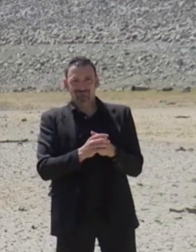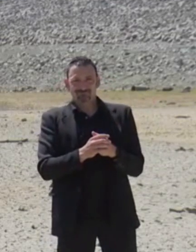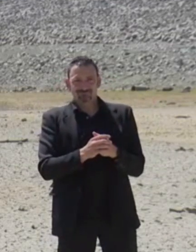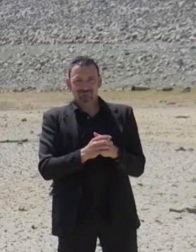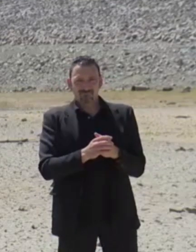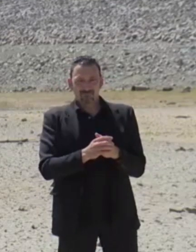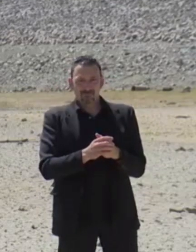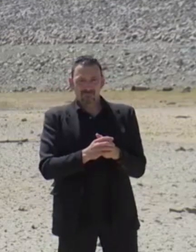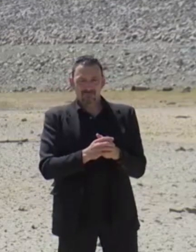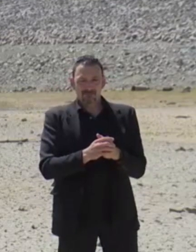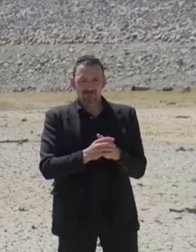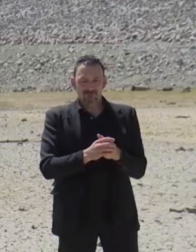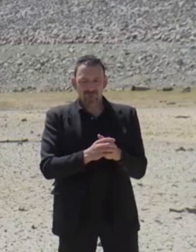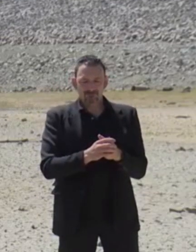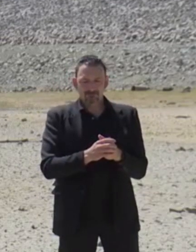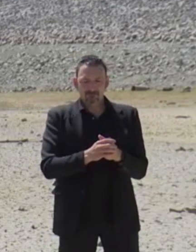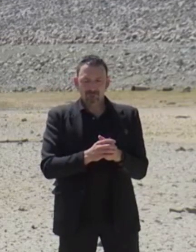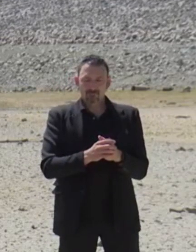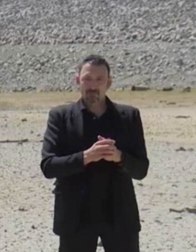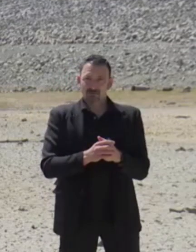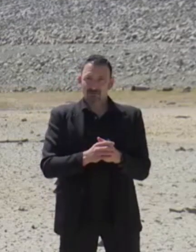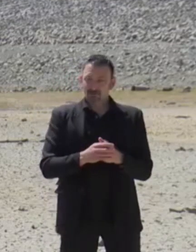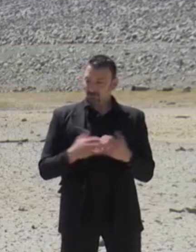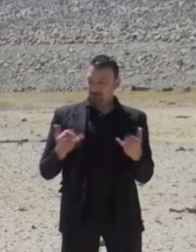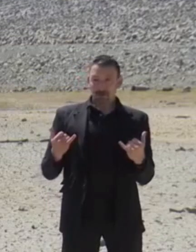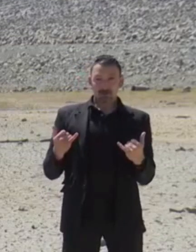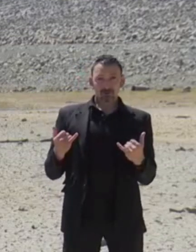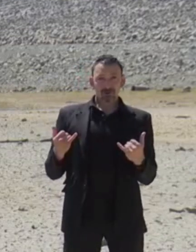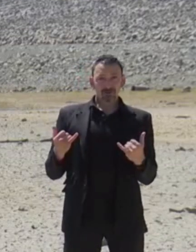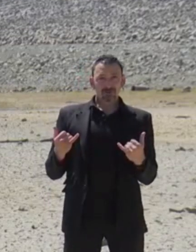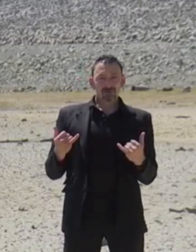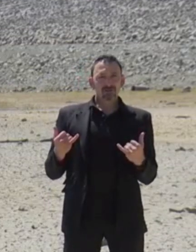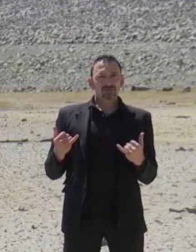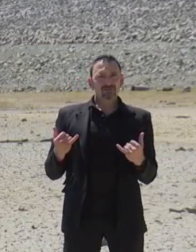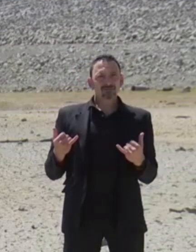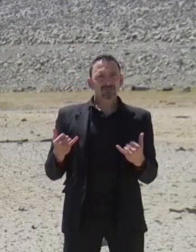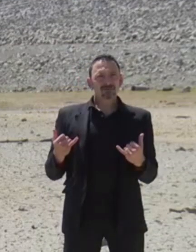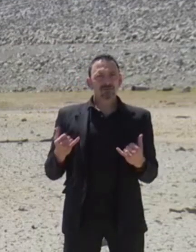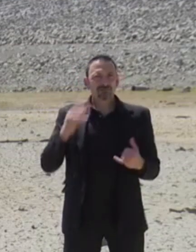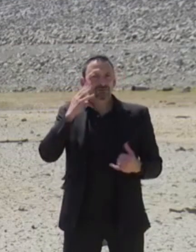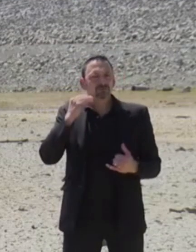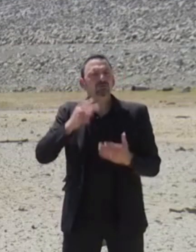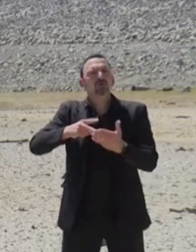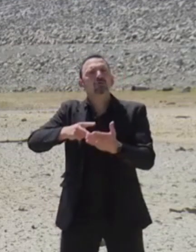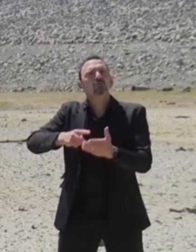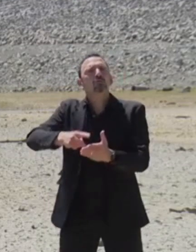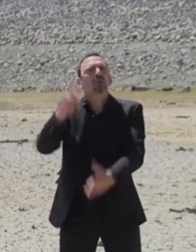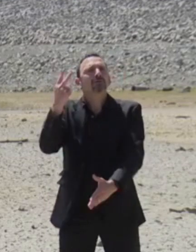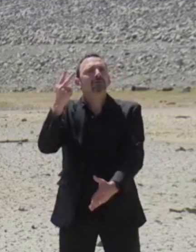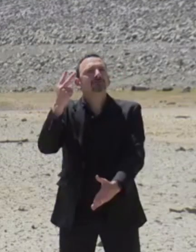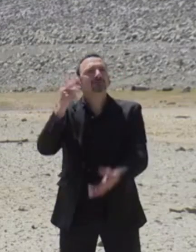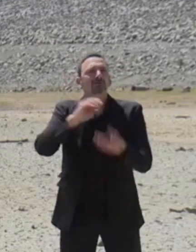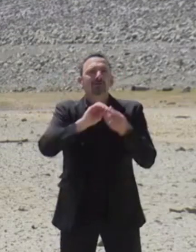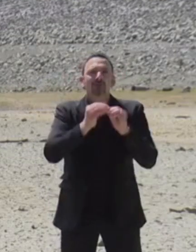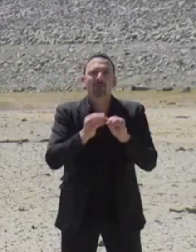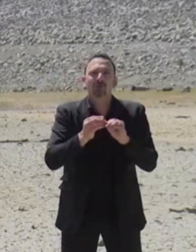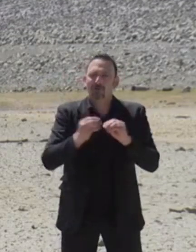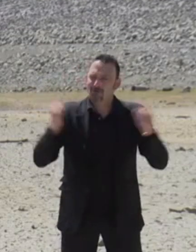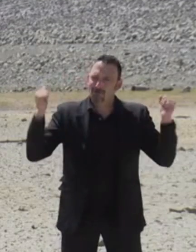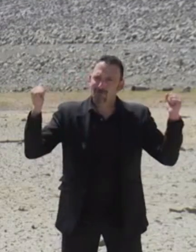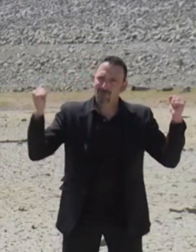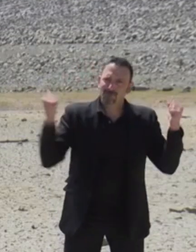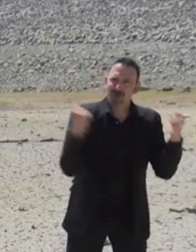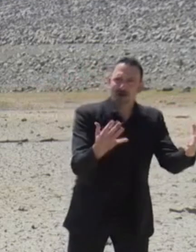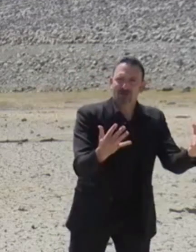We now have, year to date, experienced 2 times as many wildfires and twice as